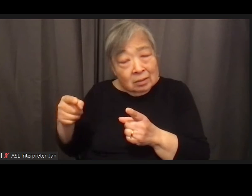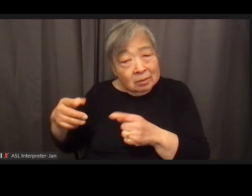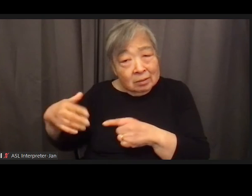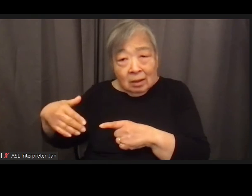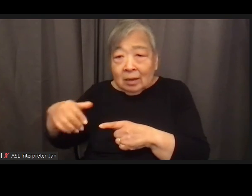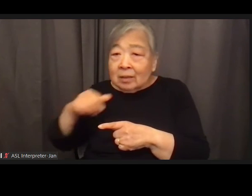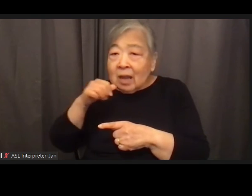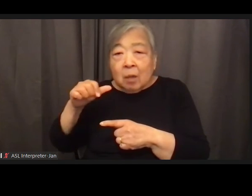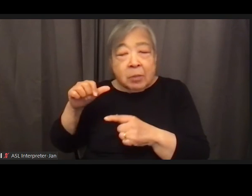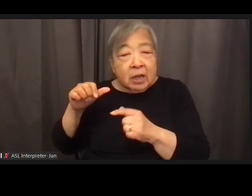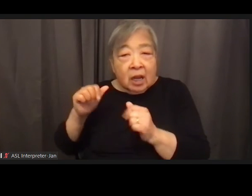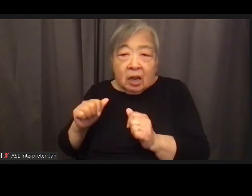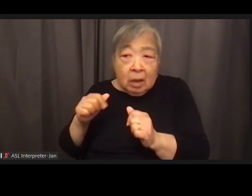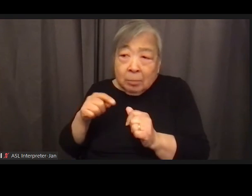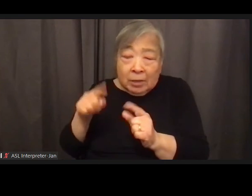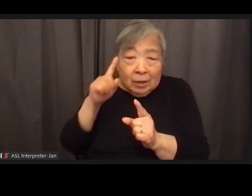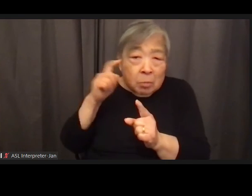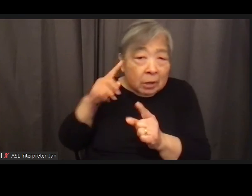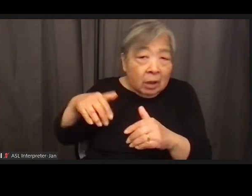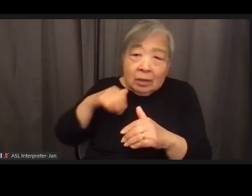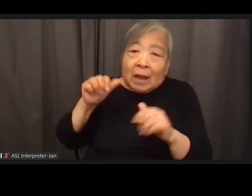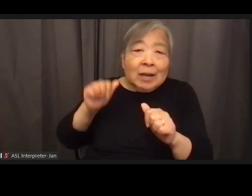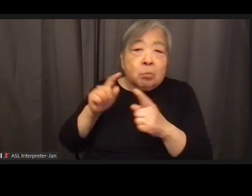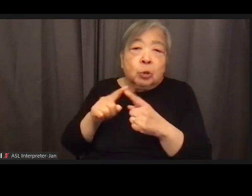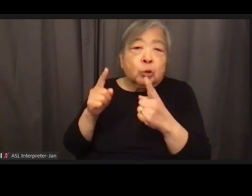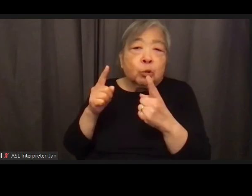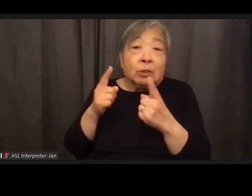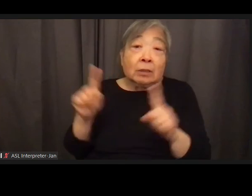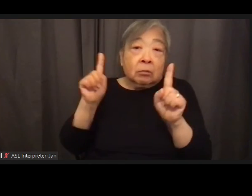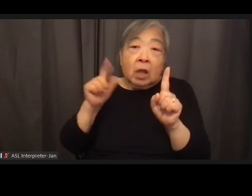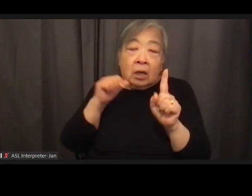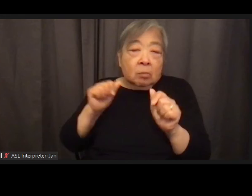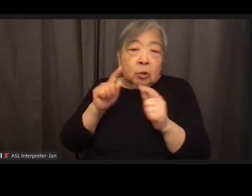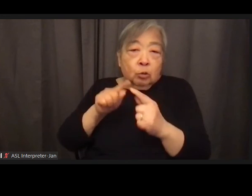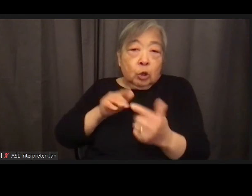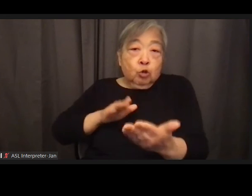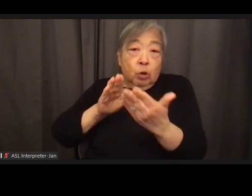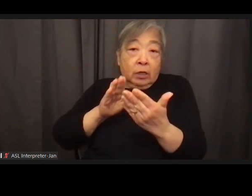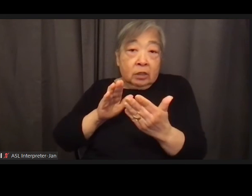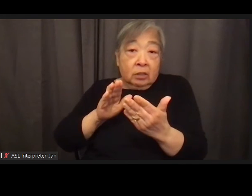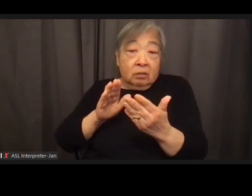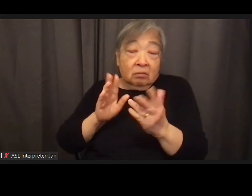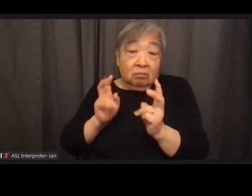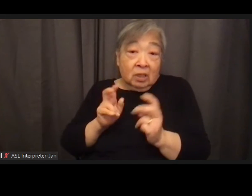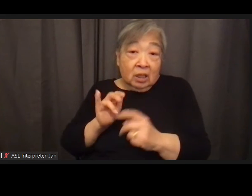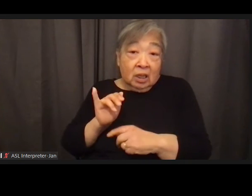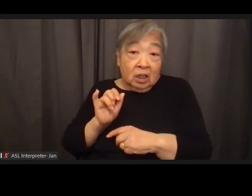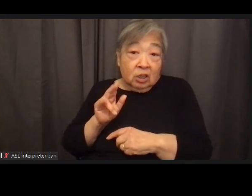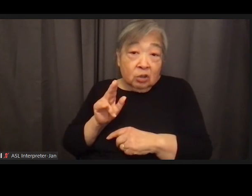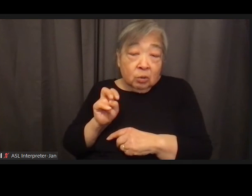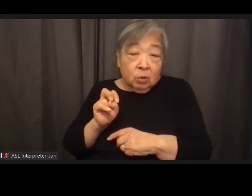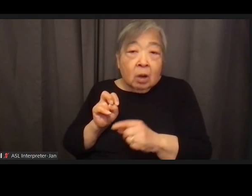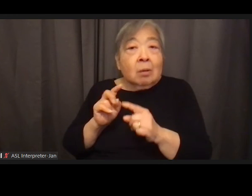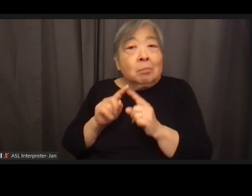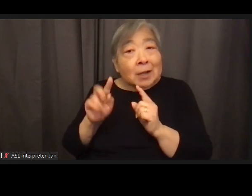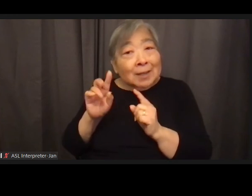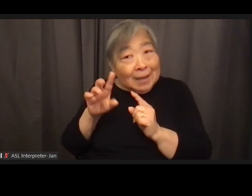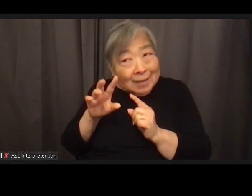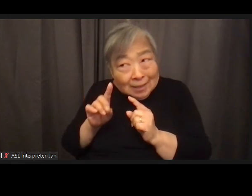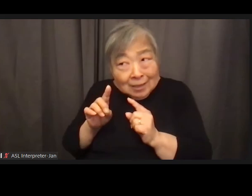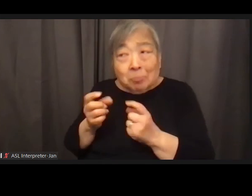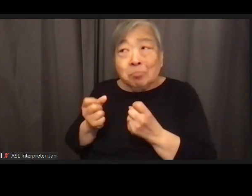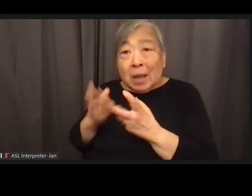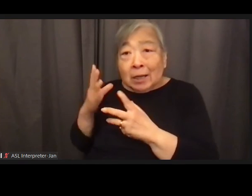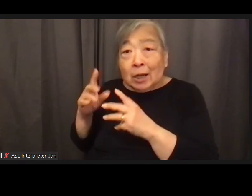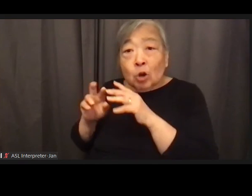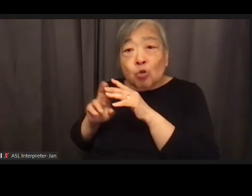to address that issue. And at the same time, they did bring a lot of Eritrean refugee families at